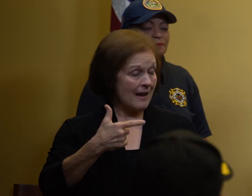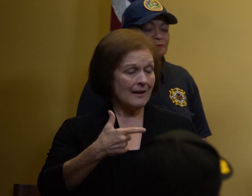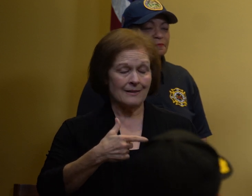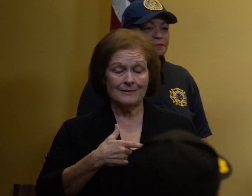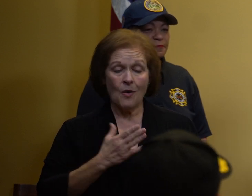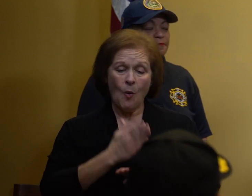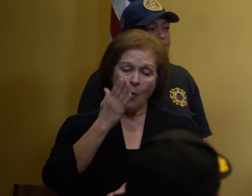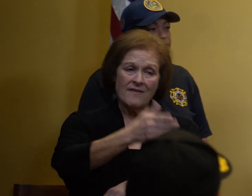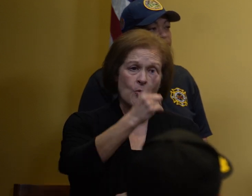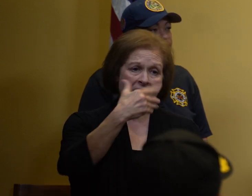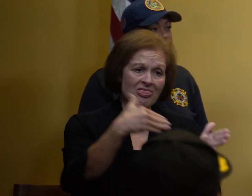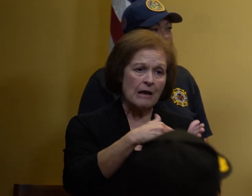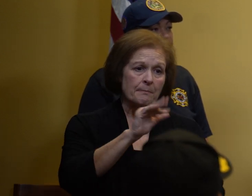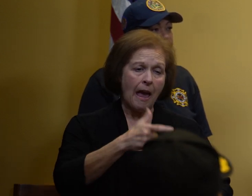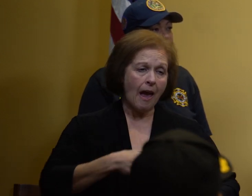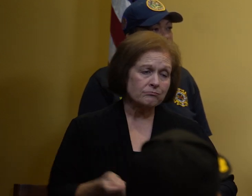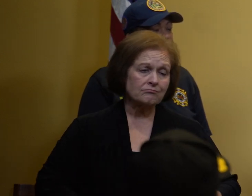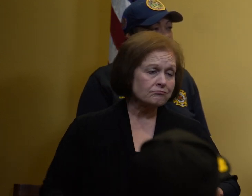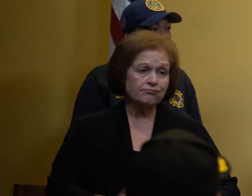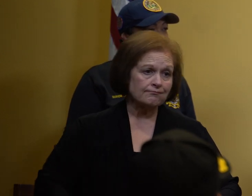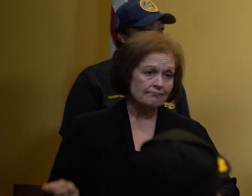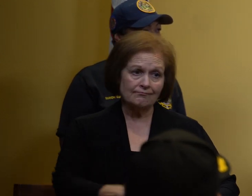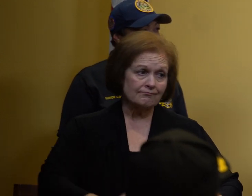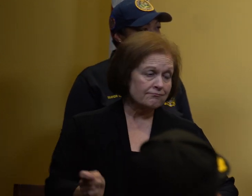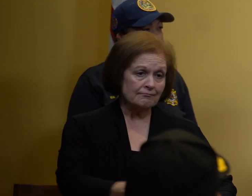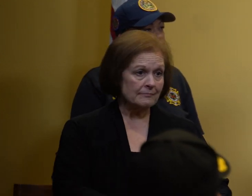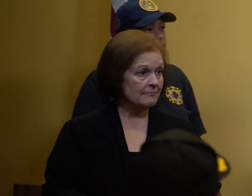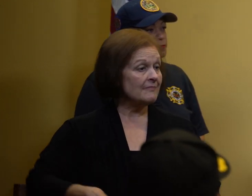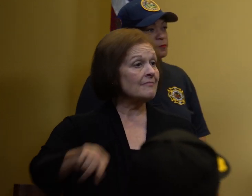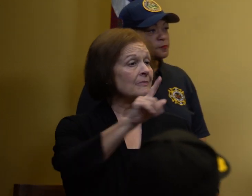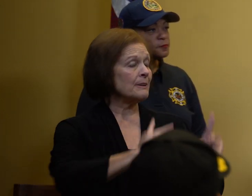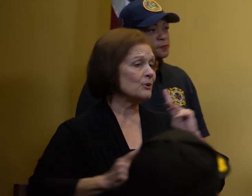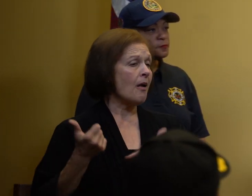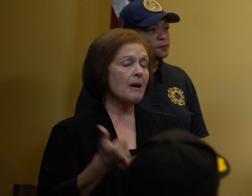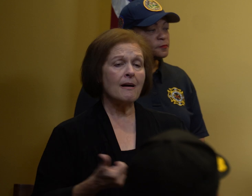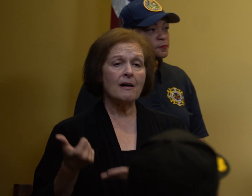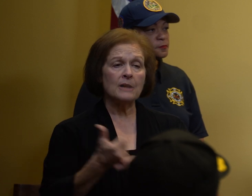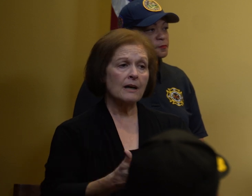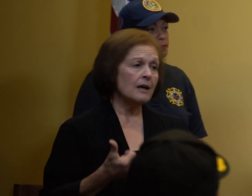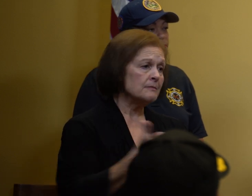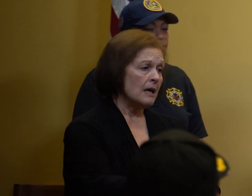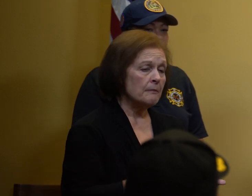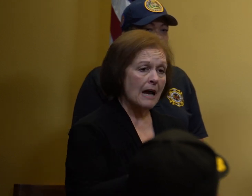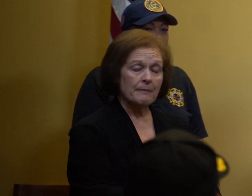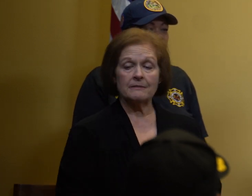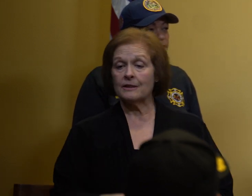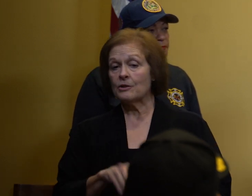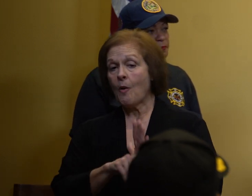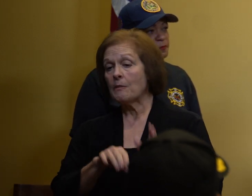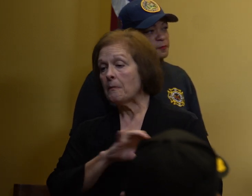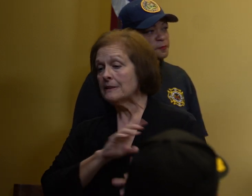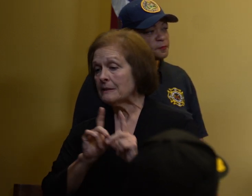over 1,000 sandbags, and we had volunteers coming from throughout the neighborhoods to support their fellow residents. We had members of the New Orleans